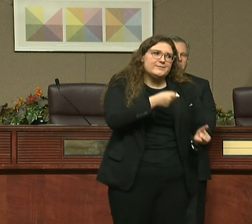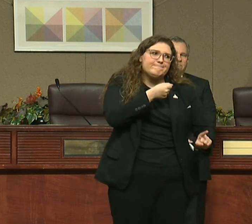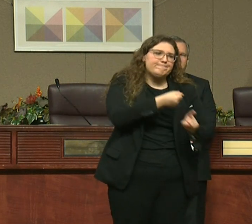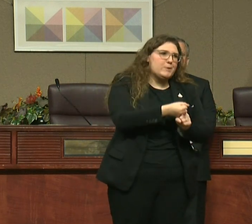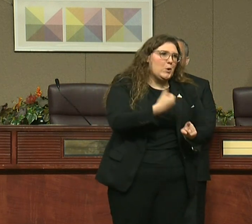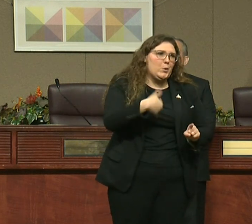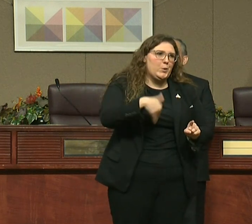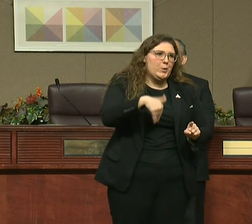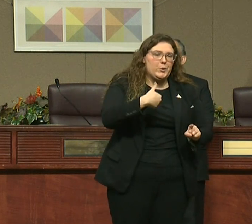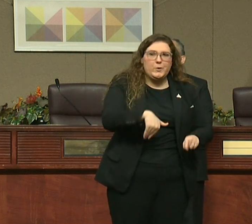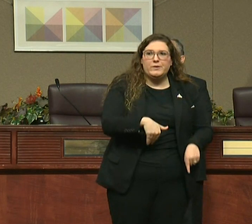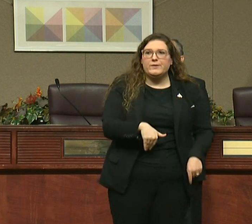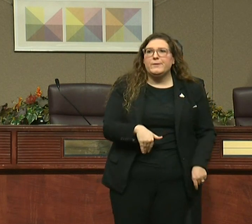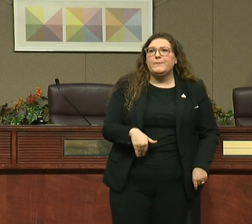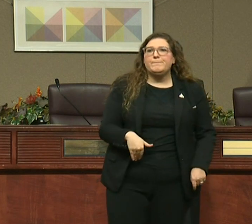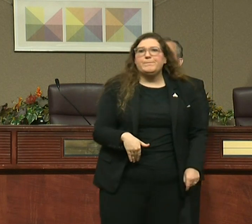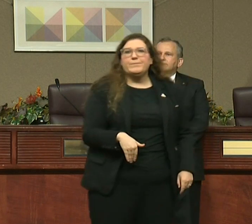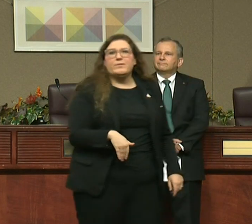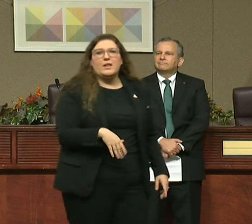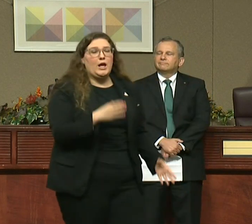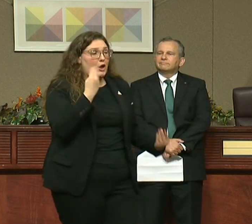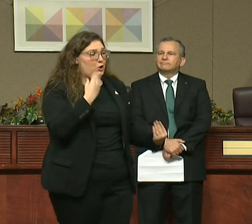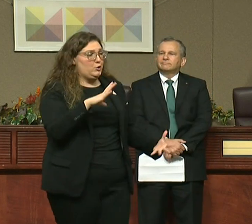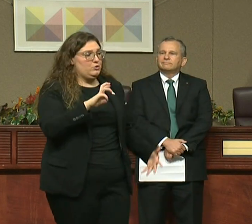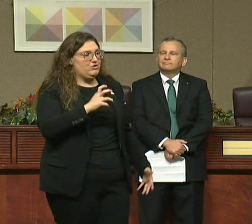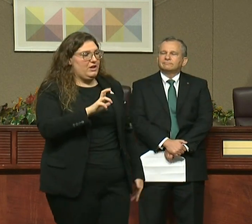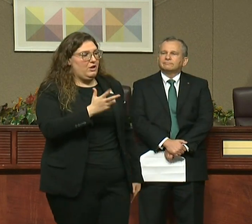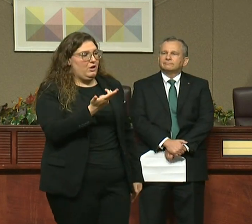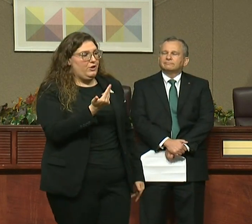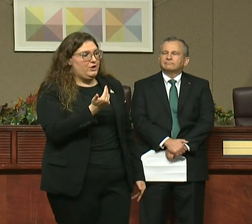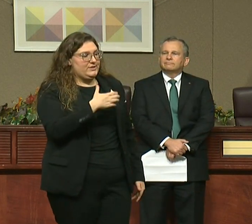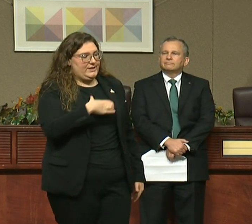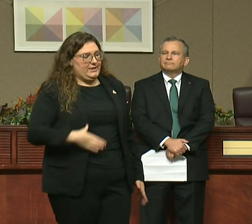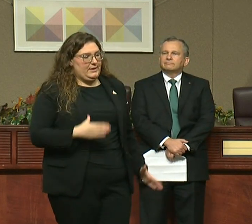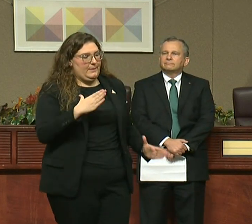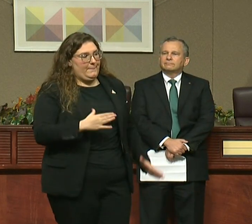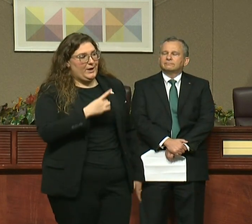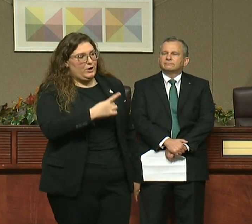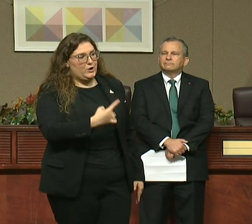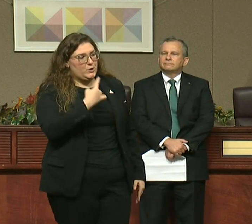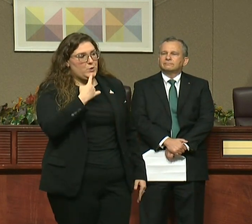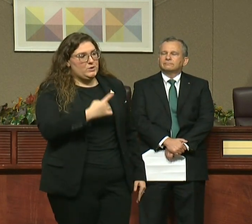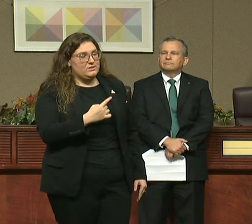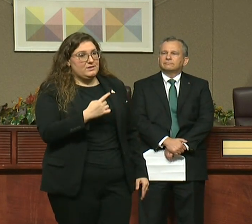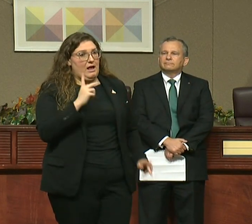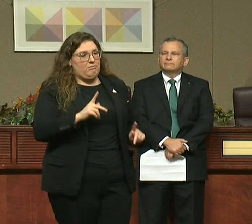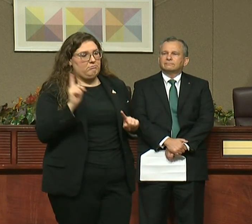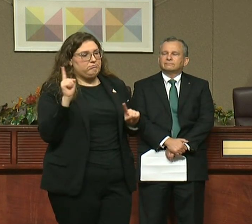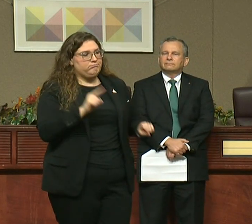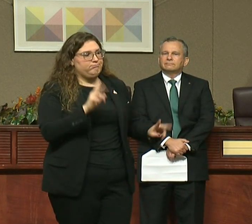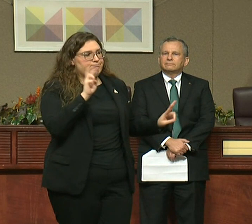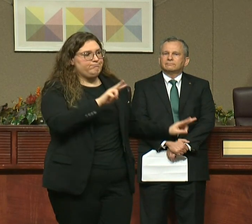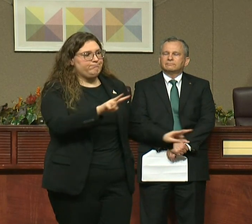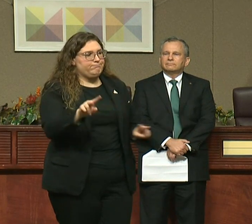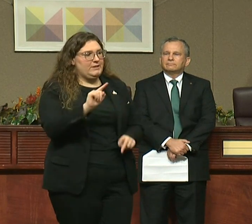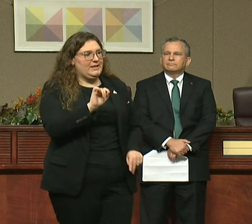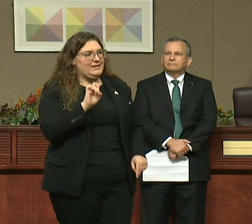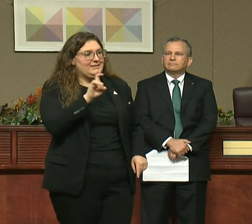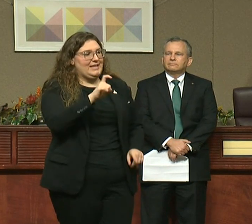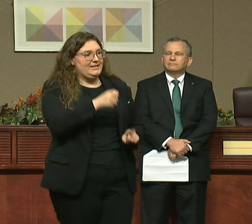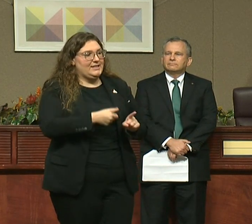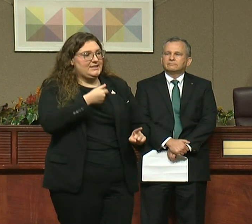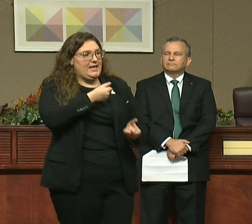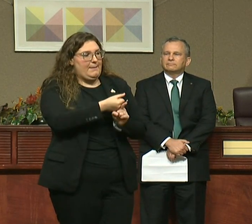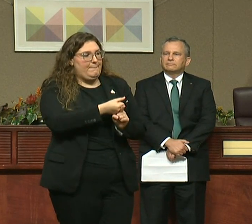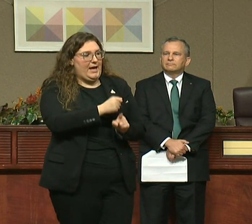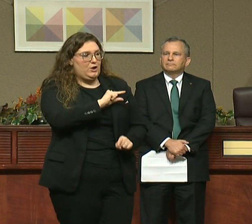Stephanie Quinn, Spectrum News 13. Mayor Demings, you had mentioned the tourist development tax revenue loss impacting the quality of life